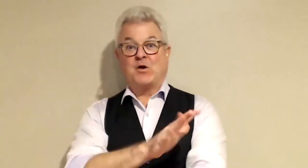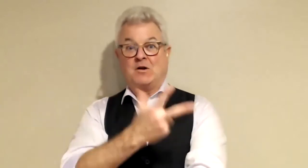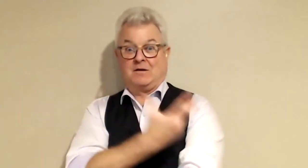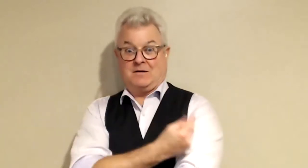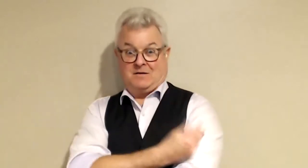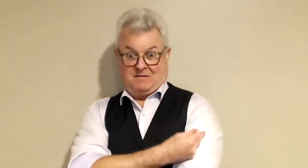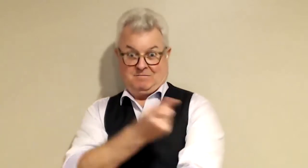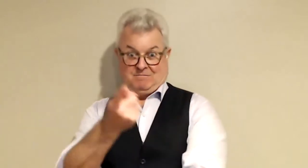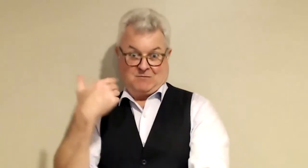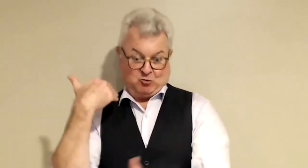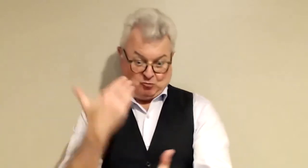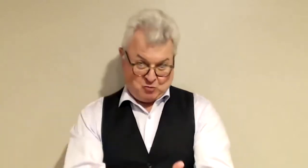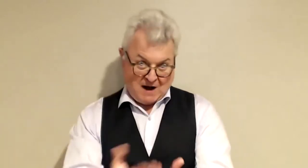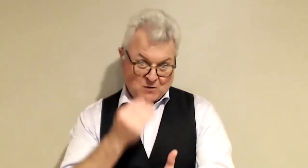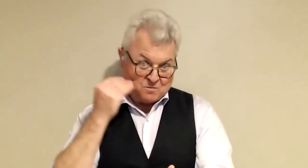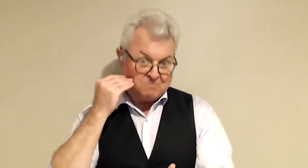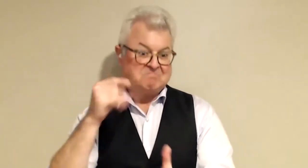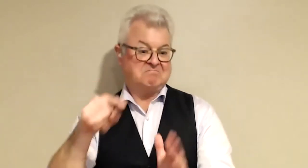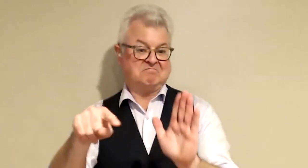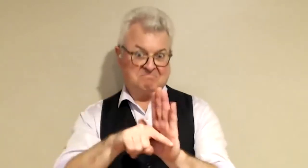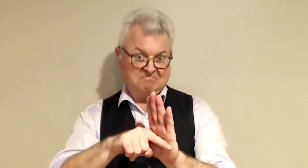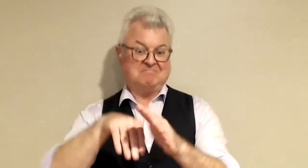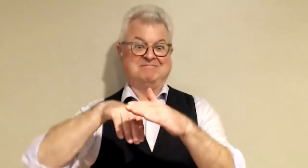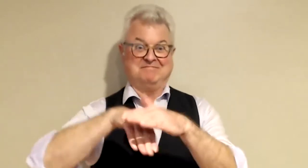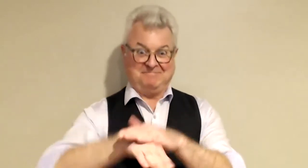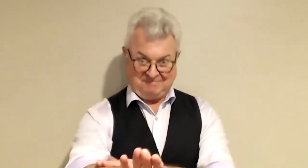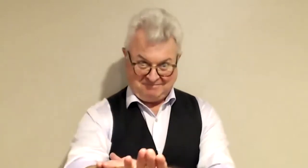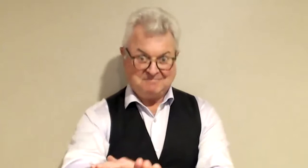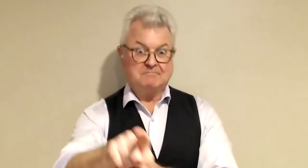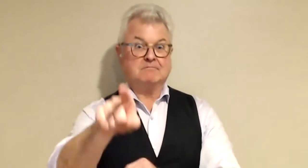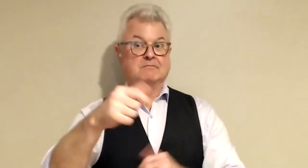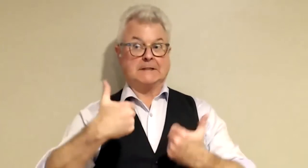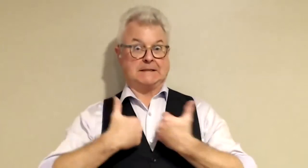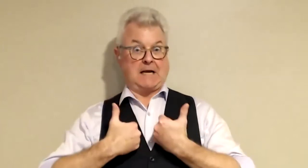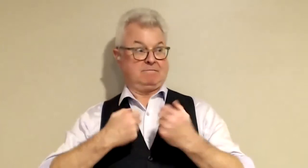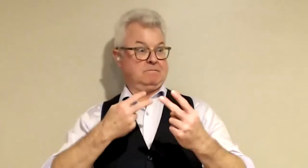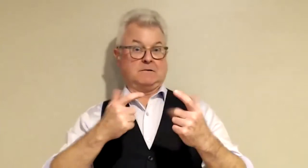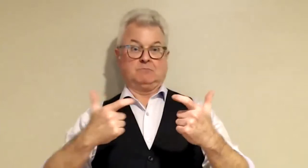COVID-19. Now, those who are fully vaccinated upon your arrival back to the States and you're negative,